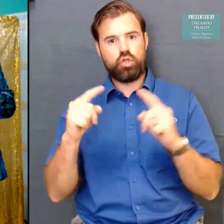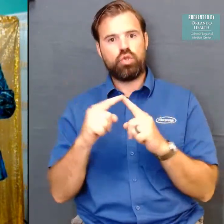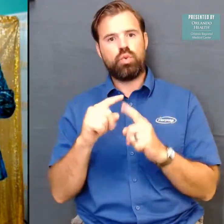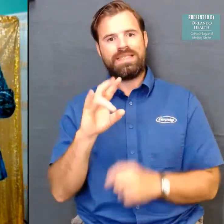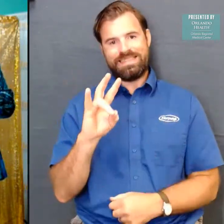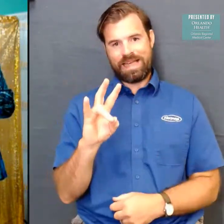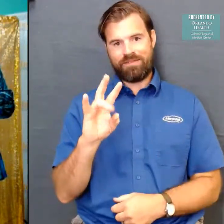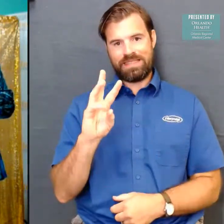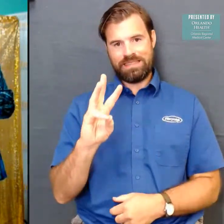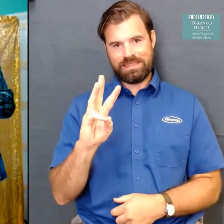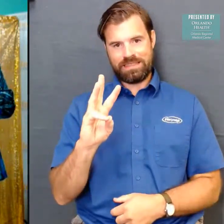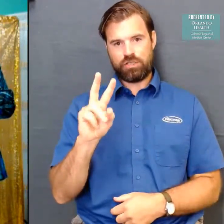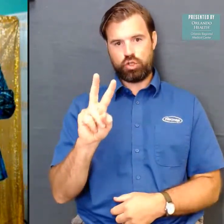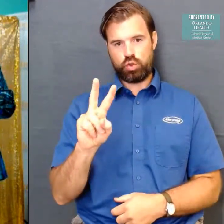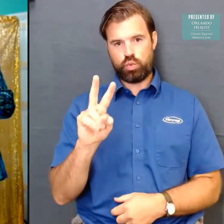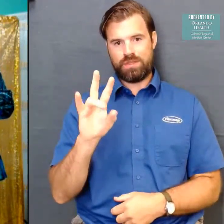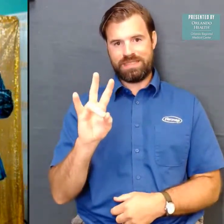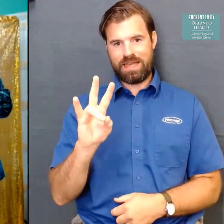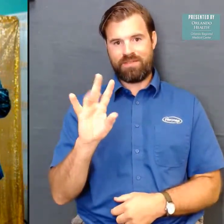to